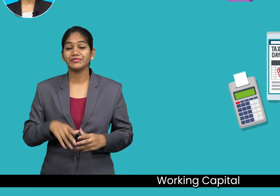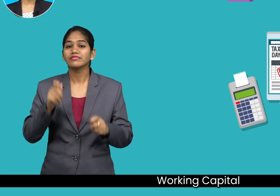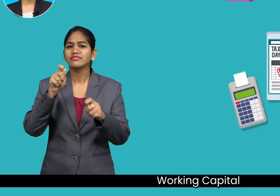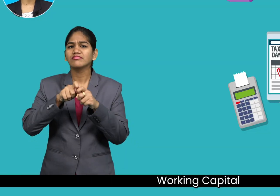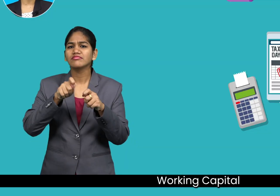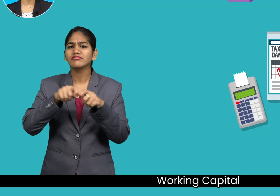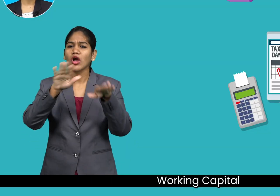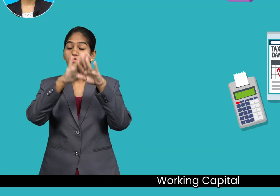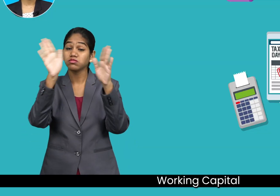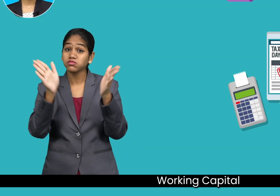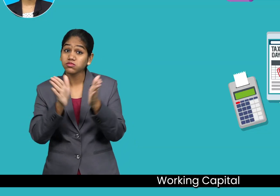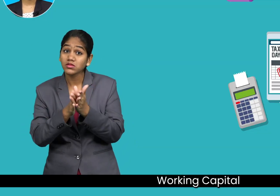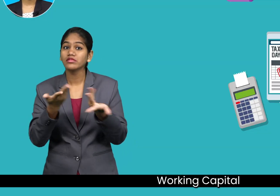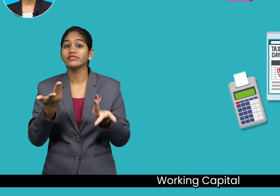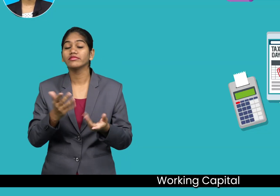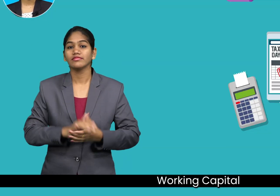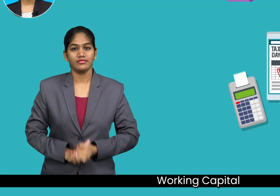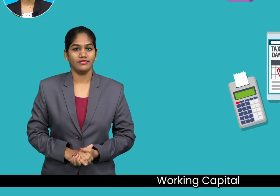Working capital.